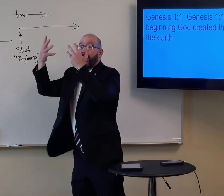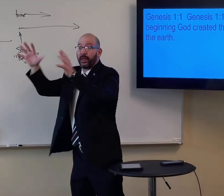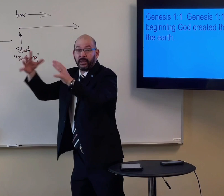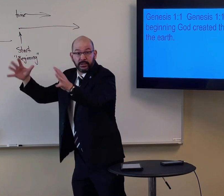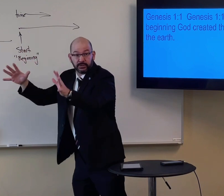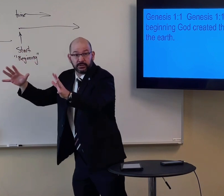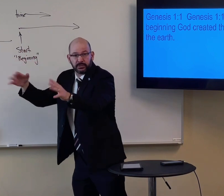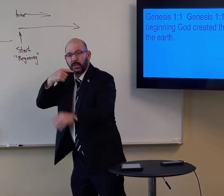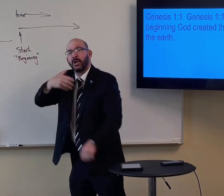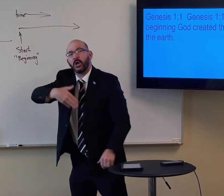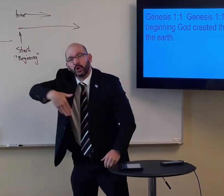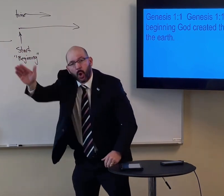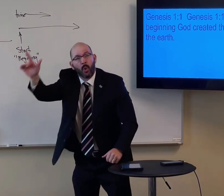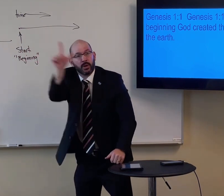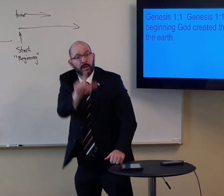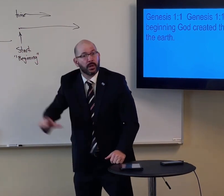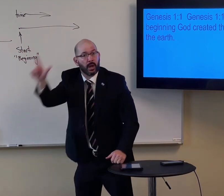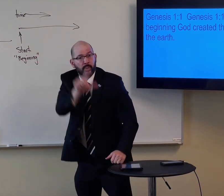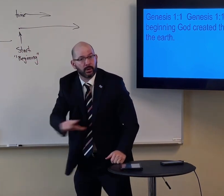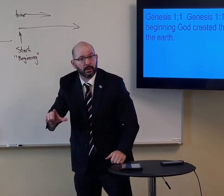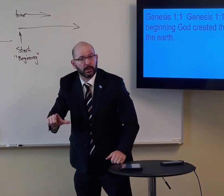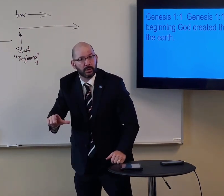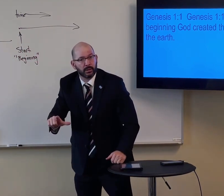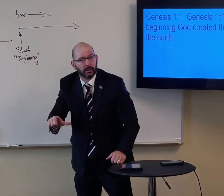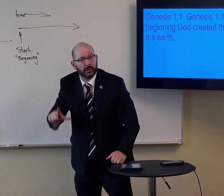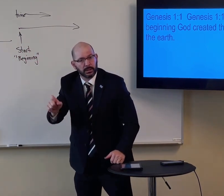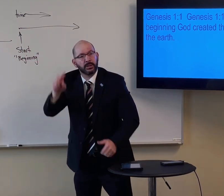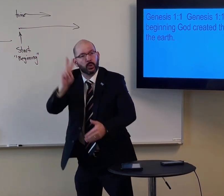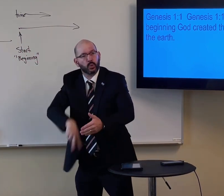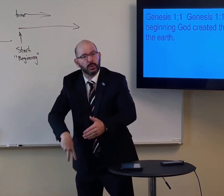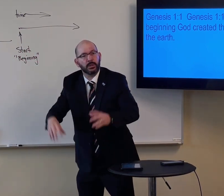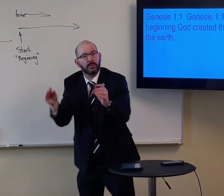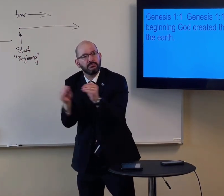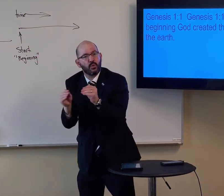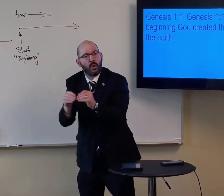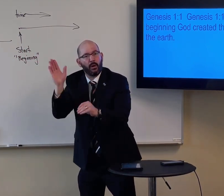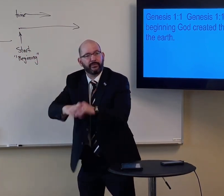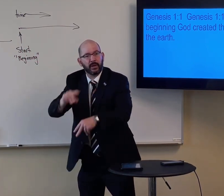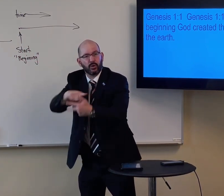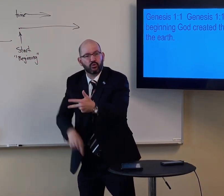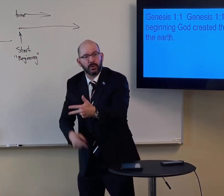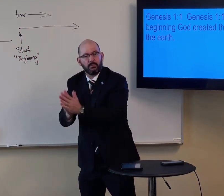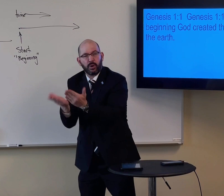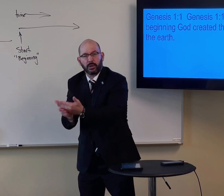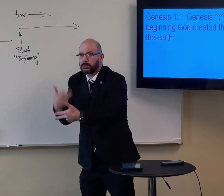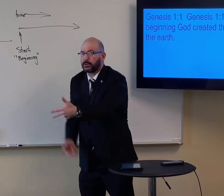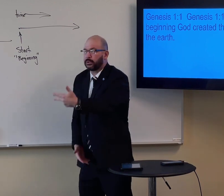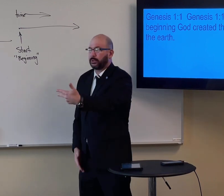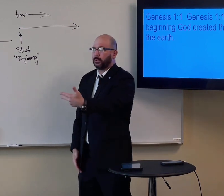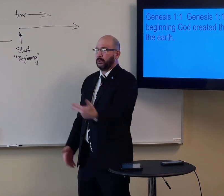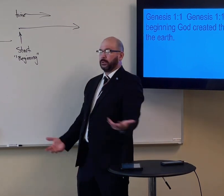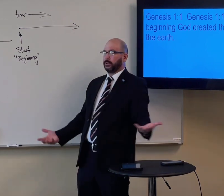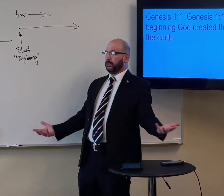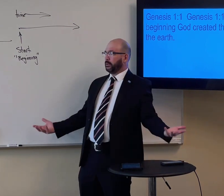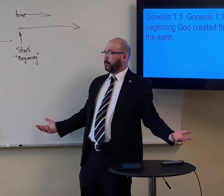when school's over, you go to the library, you read more, you read more than the three books.